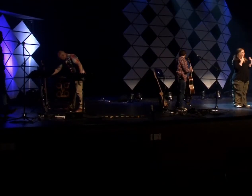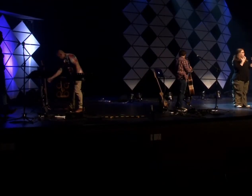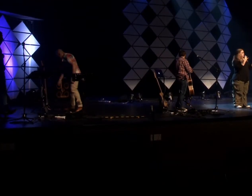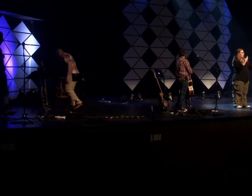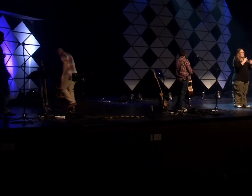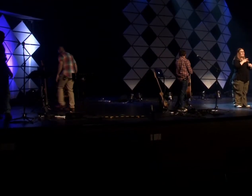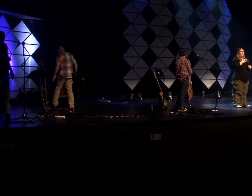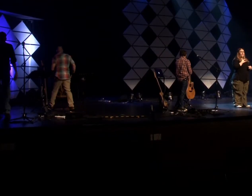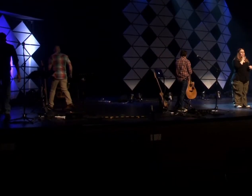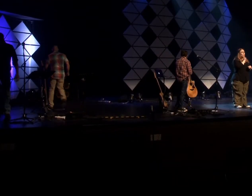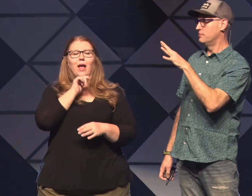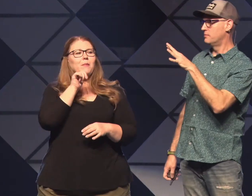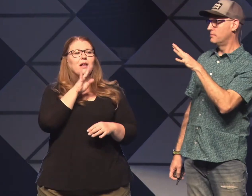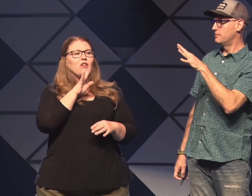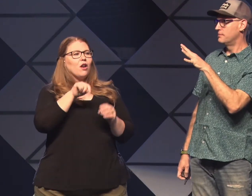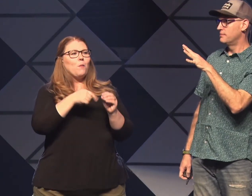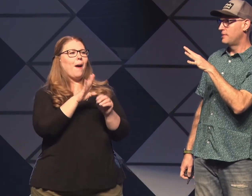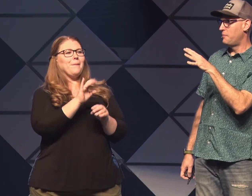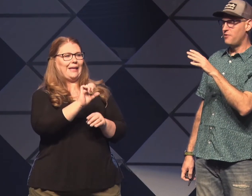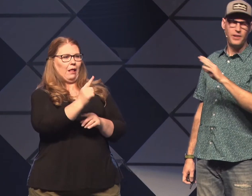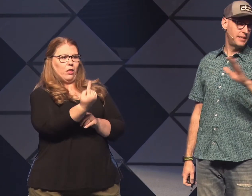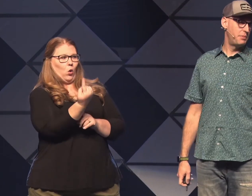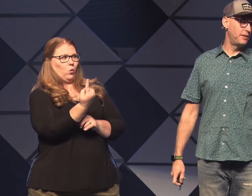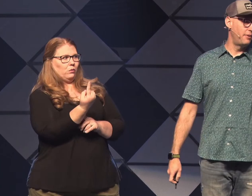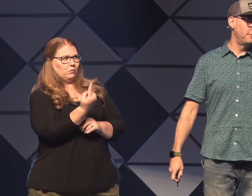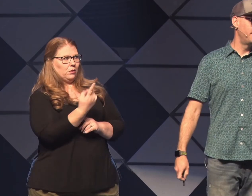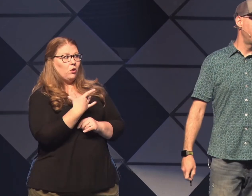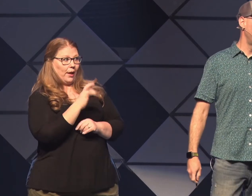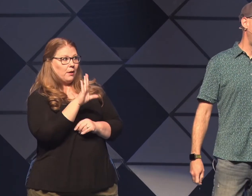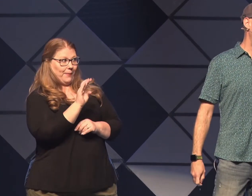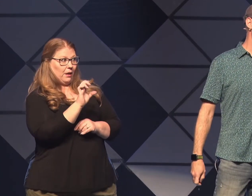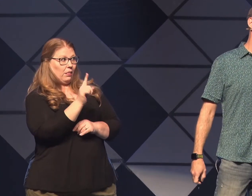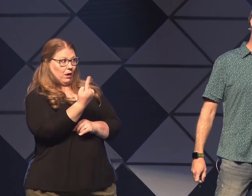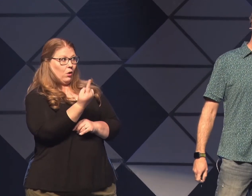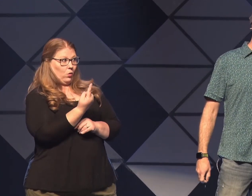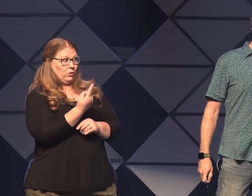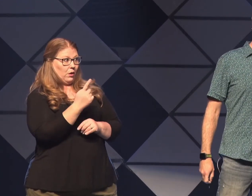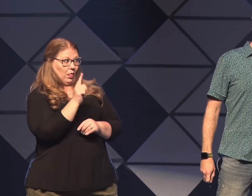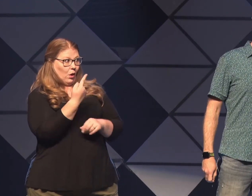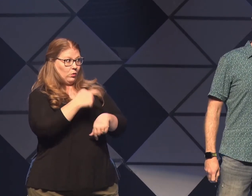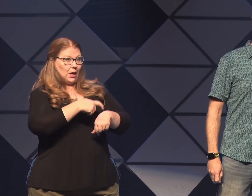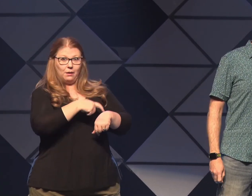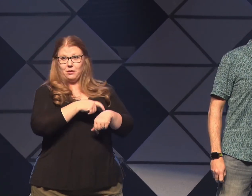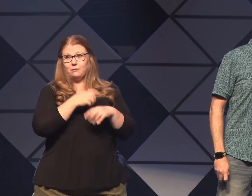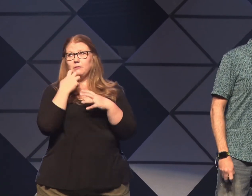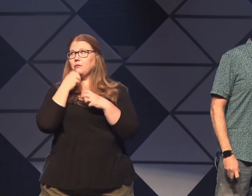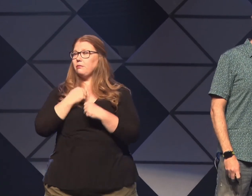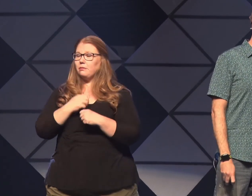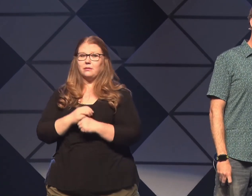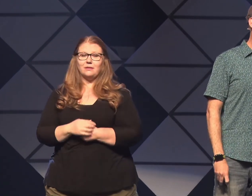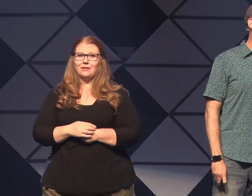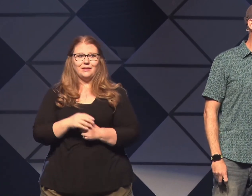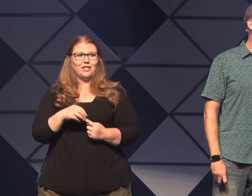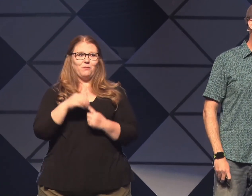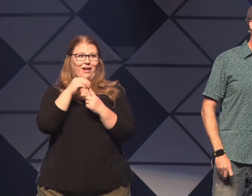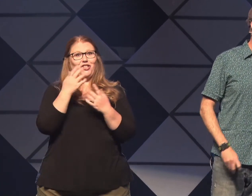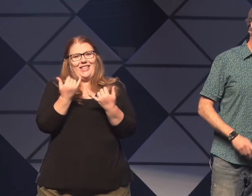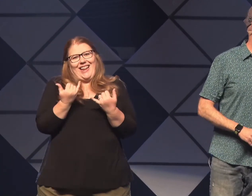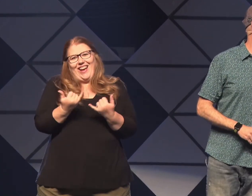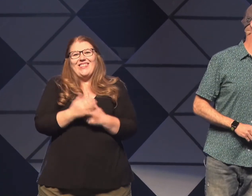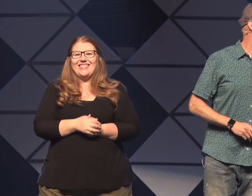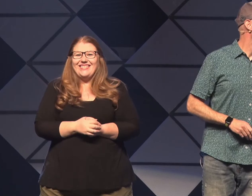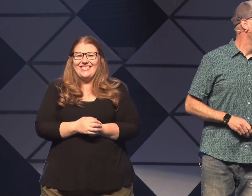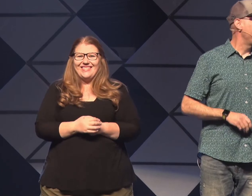Now, I'm not talking about being alone. How many of y'all like to be alone? I love me some alone time, especially these days in my